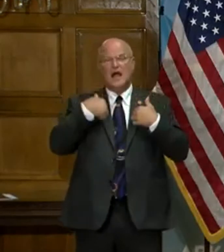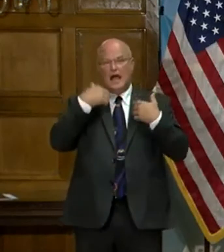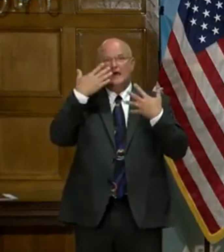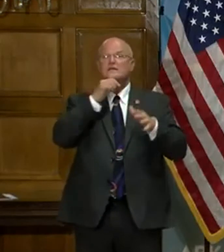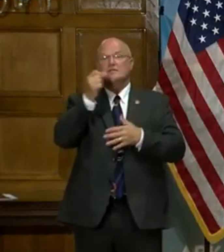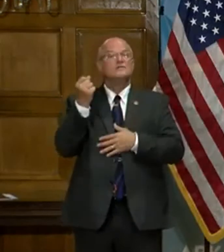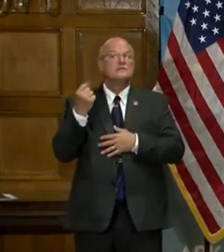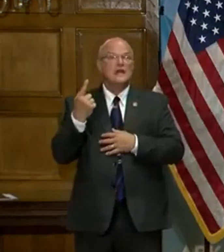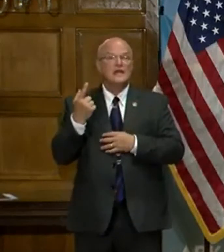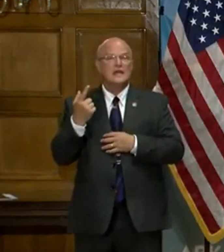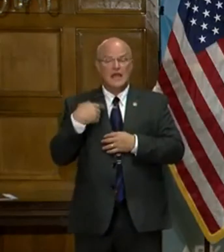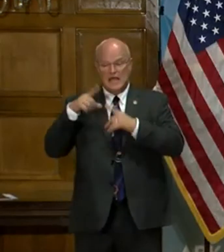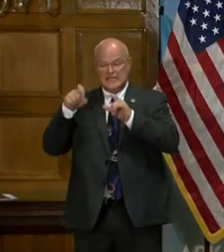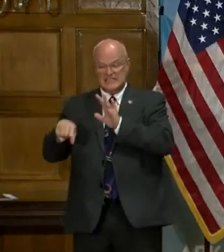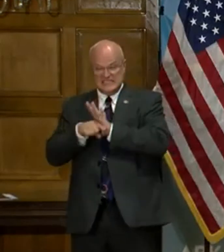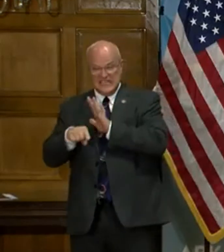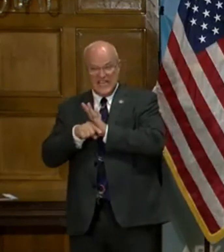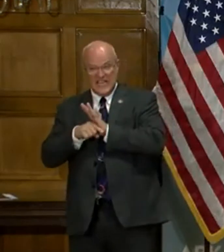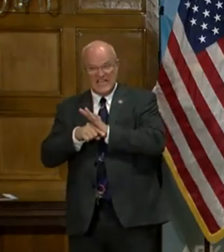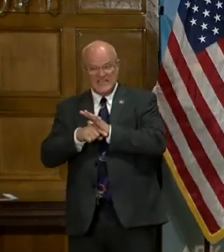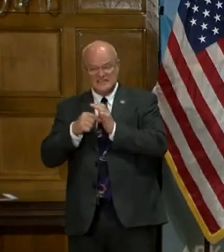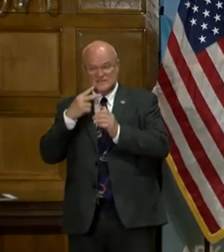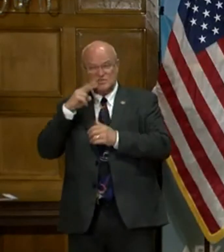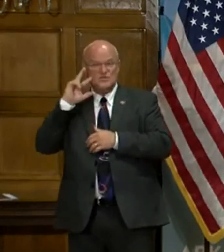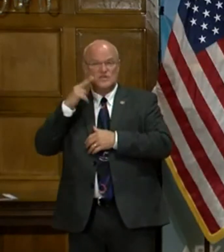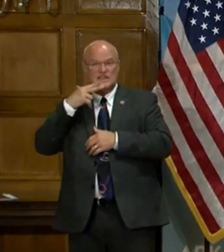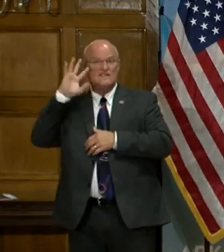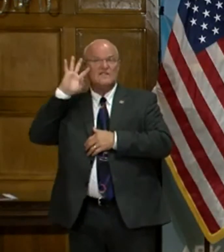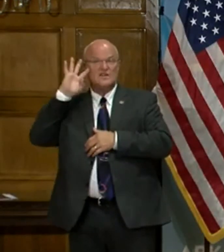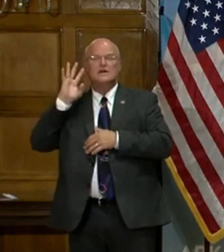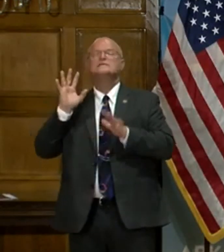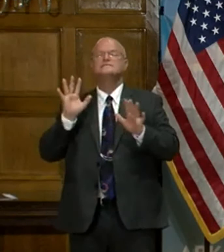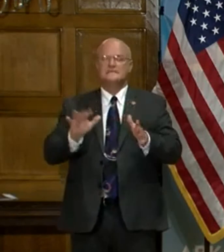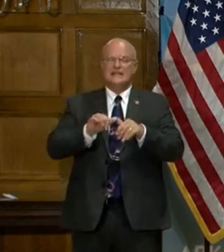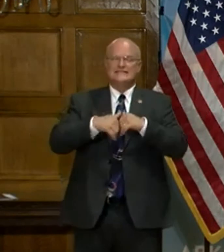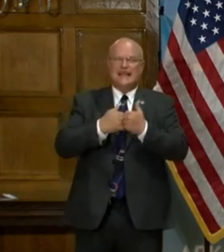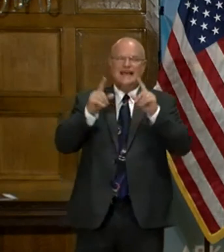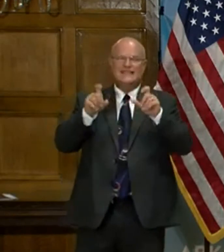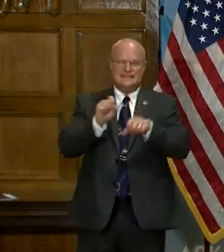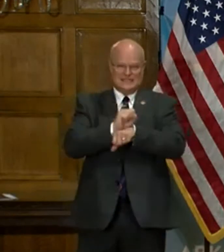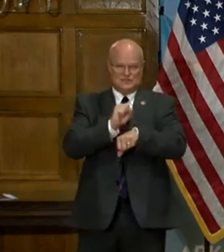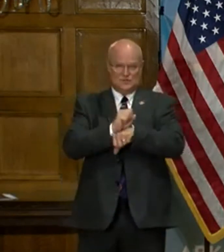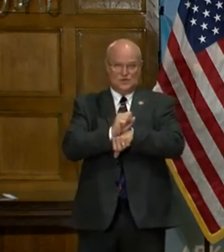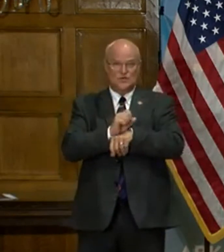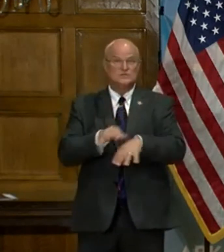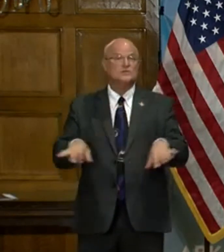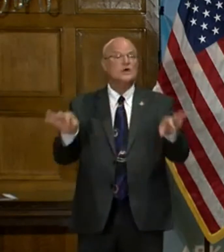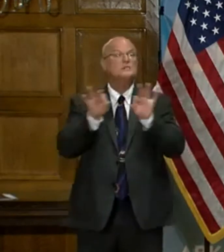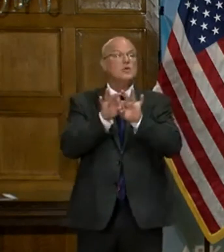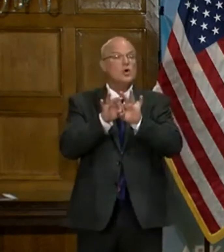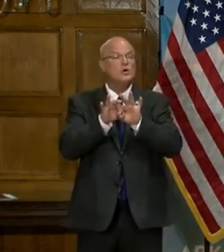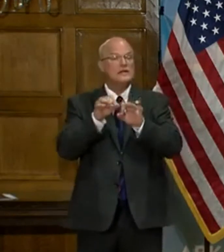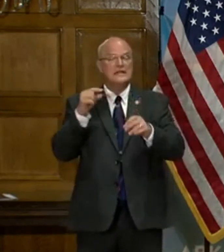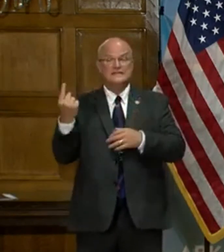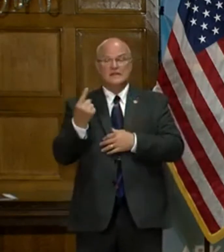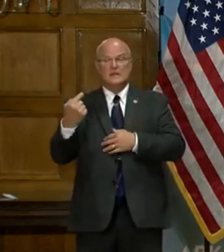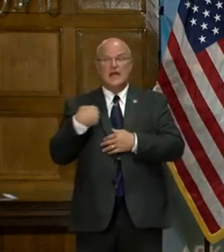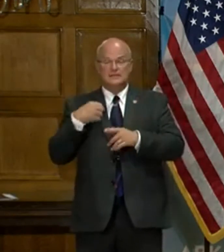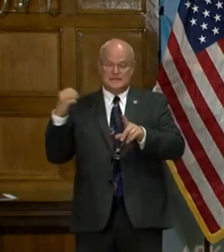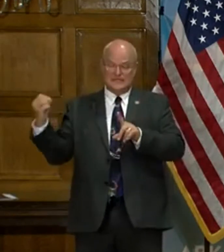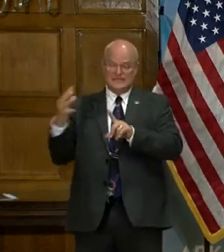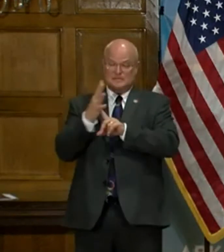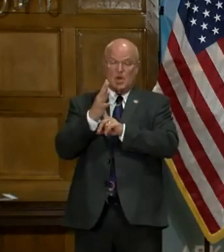don't understand. I tested negative just a few days before. Well, that's how these tests work. And so it's very important, if someone has